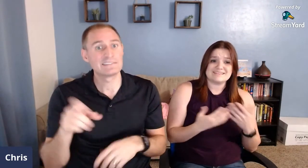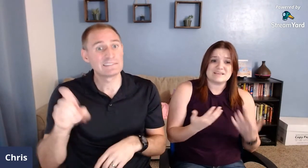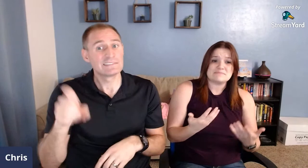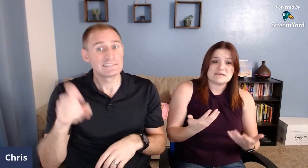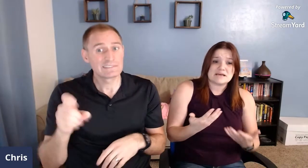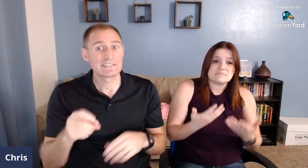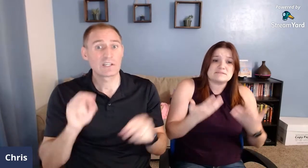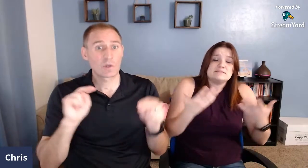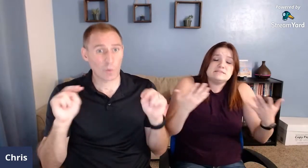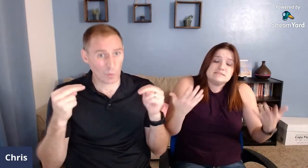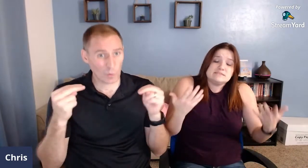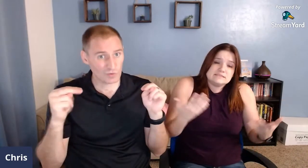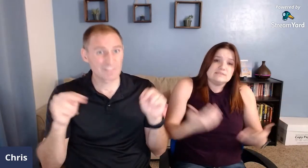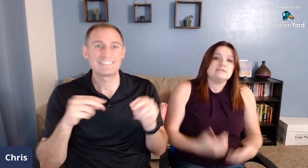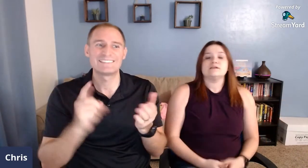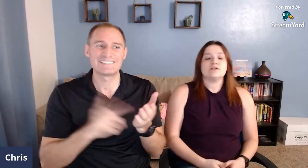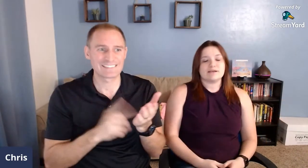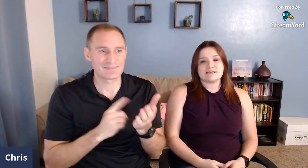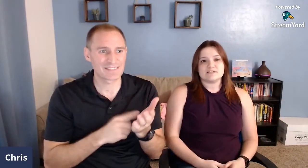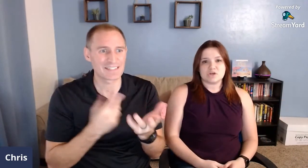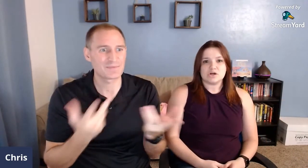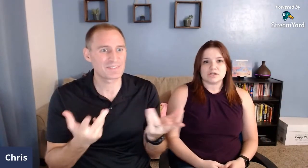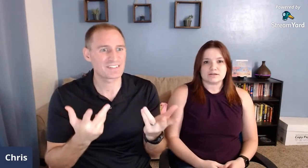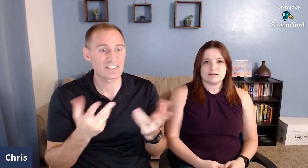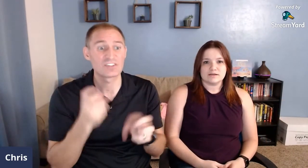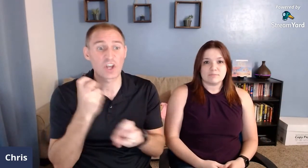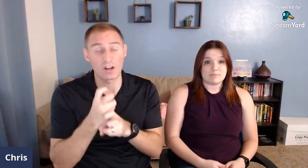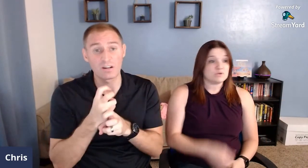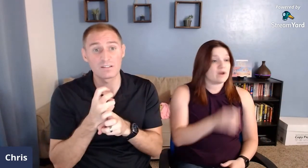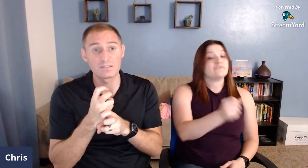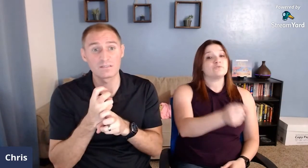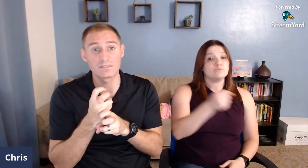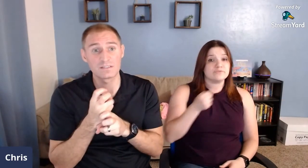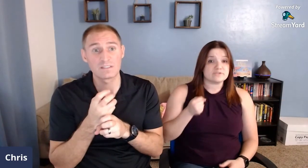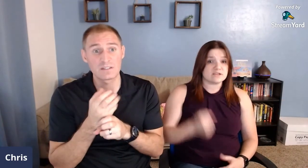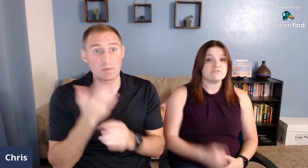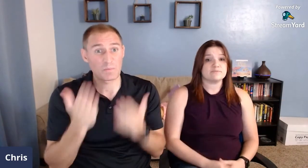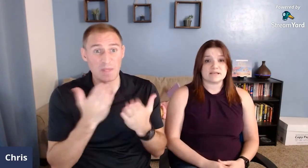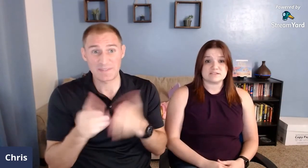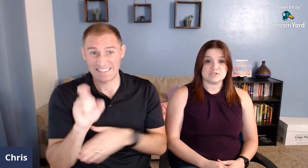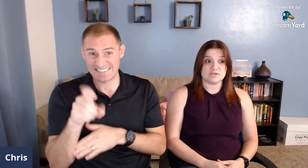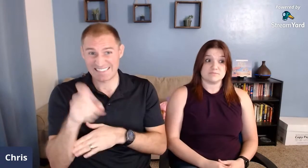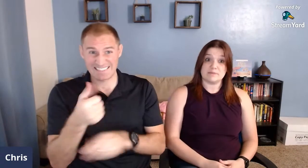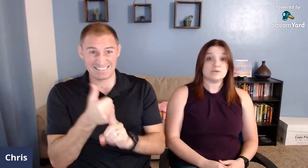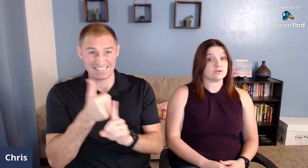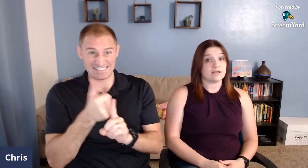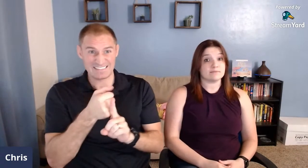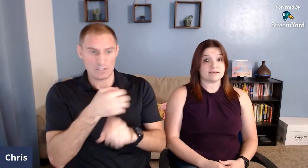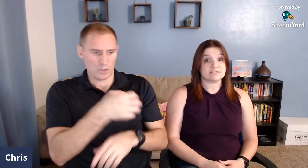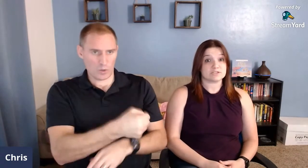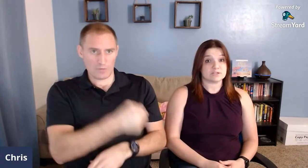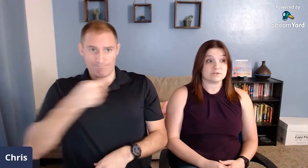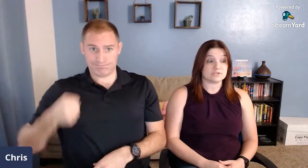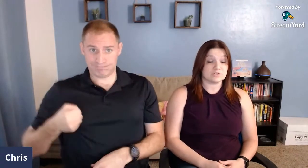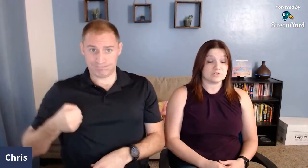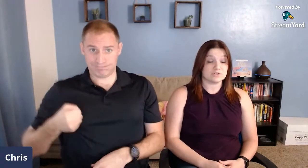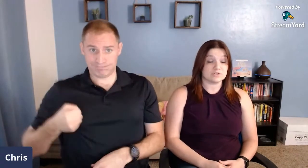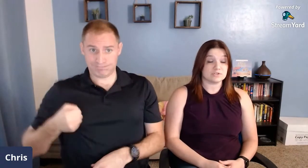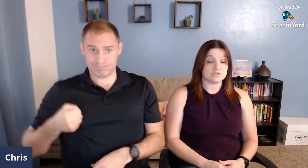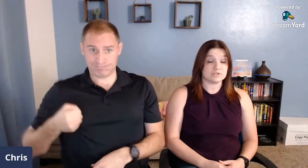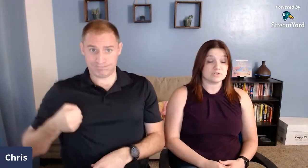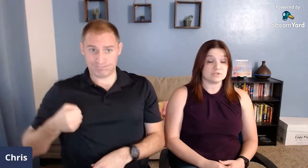And sometimes, it's hard. Maybe you have to remove yourself from that situation. Maybe you're not the best